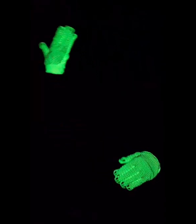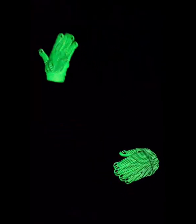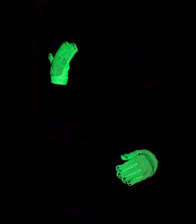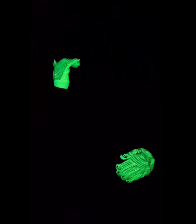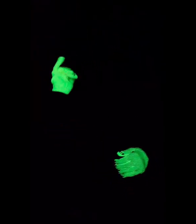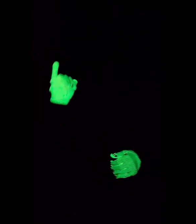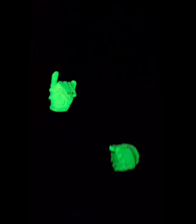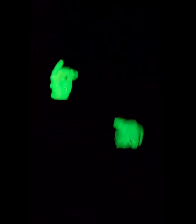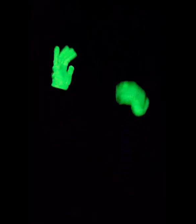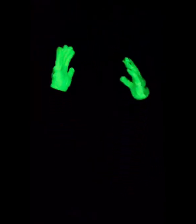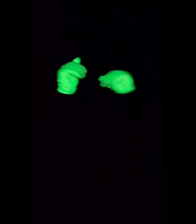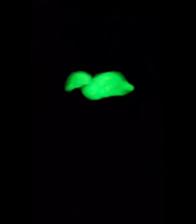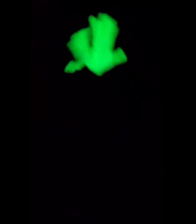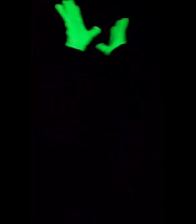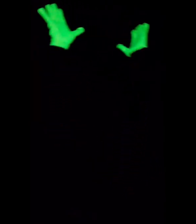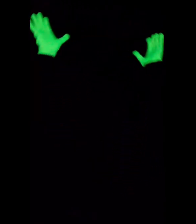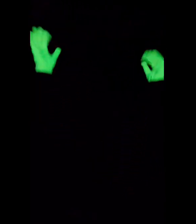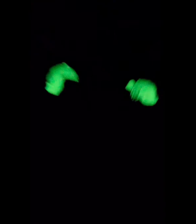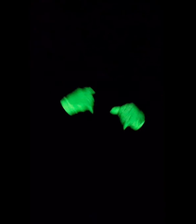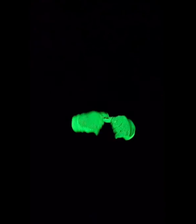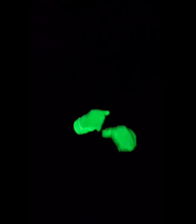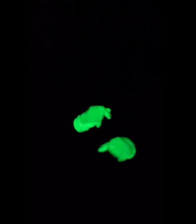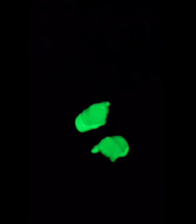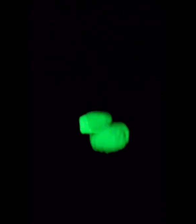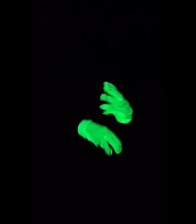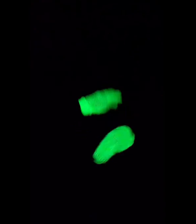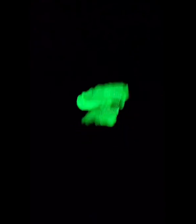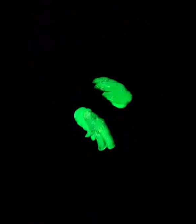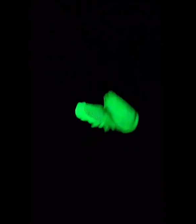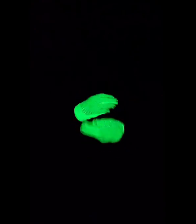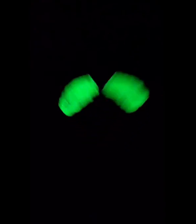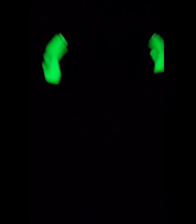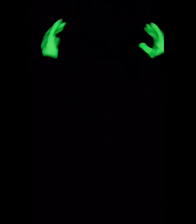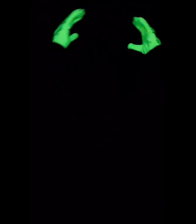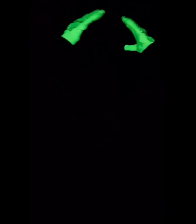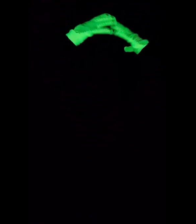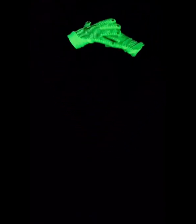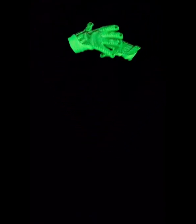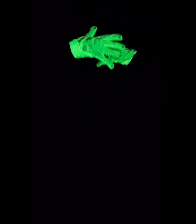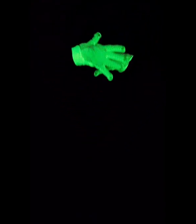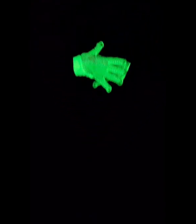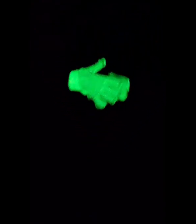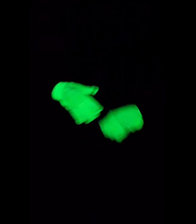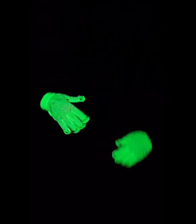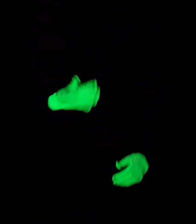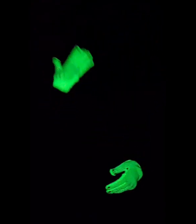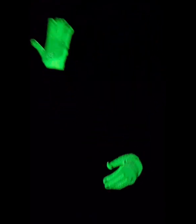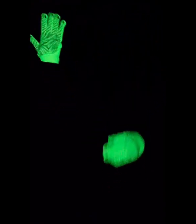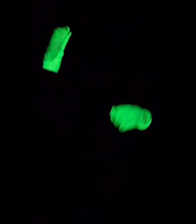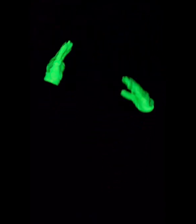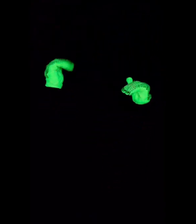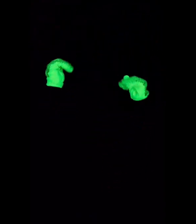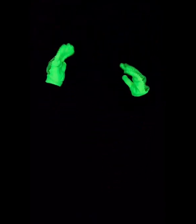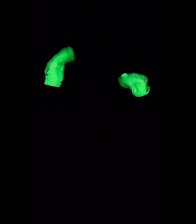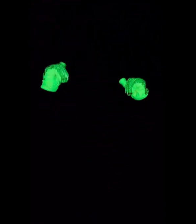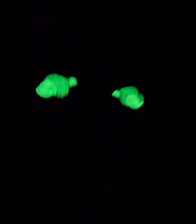You're still the light when the world looks dark You're still the